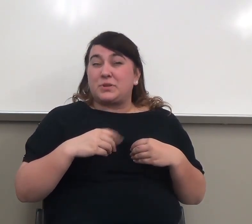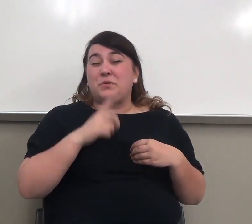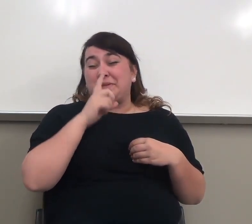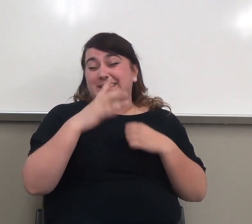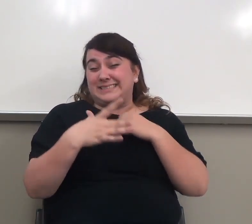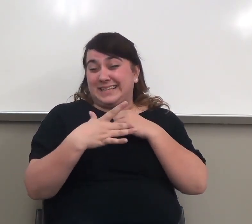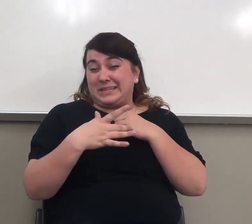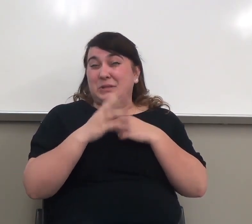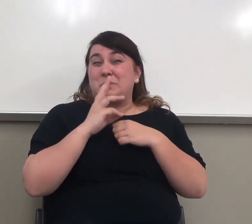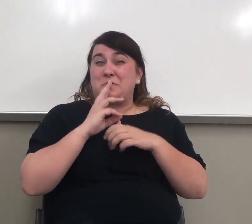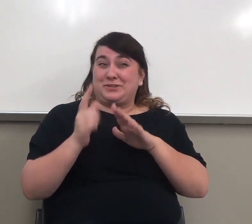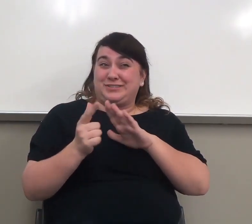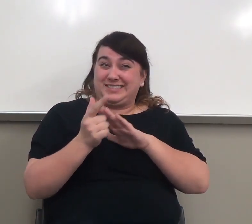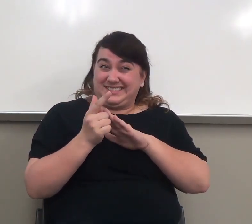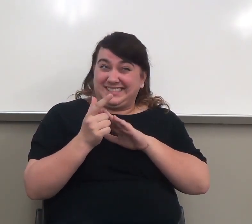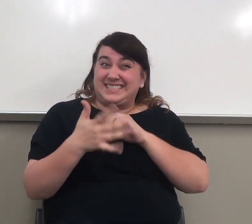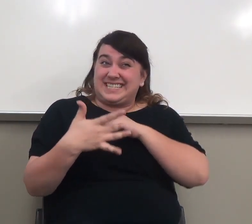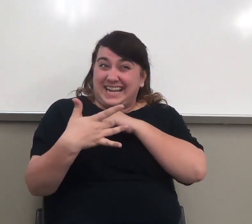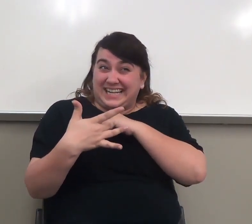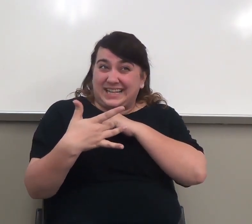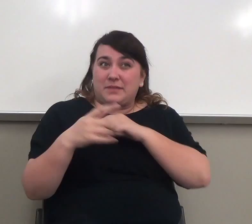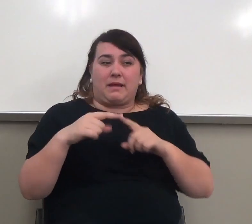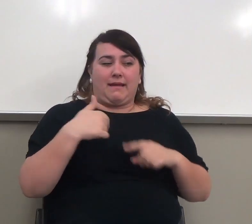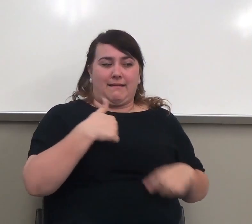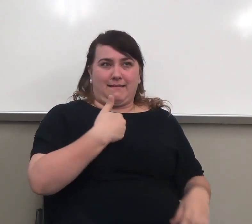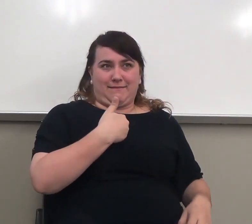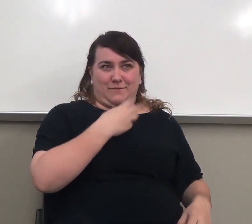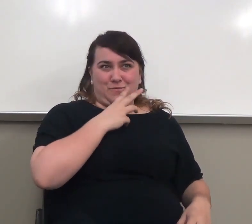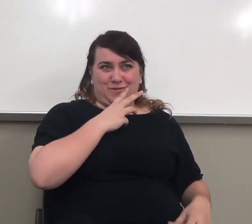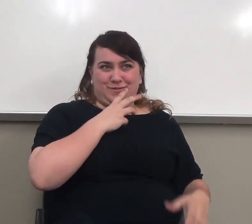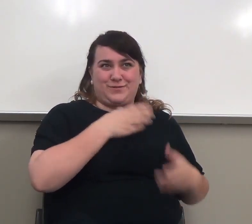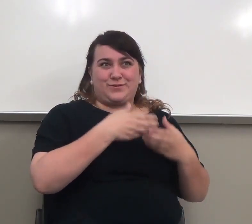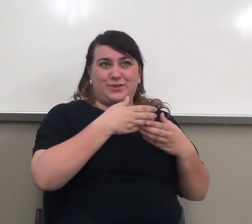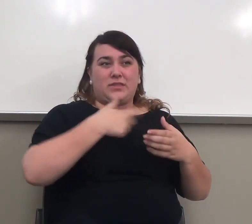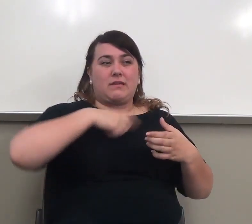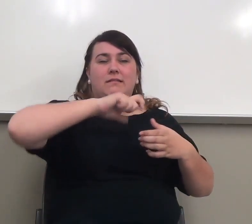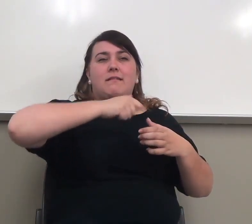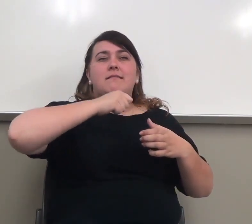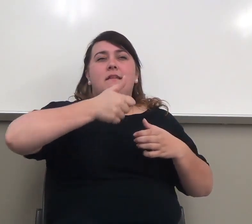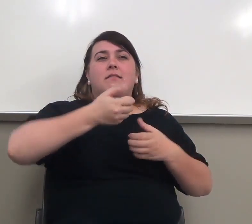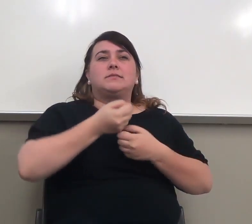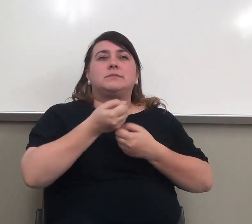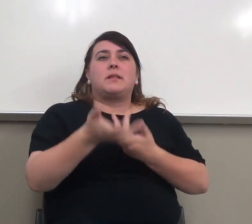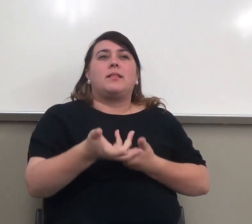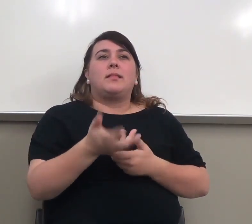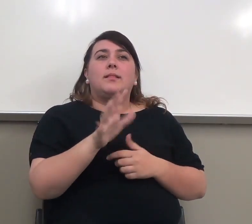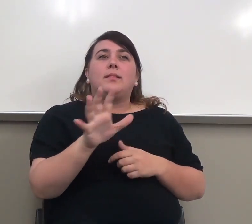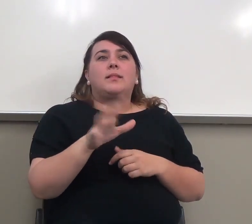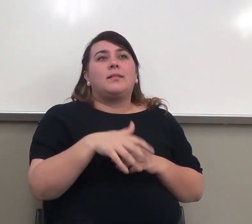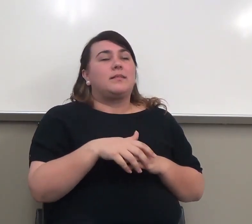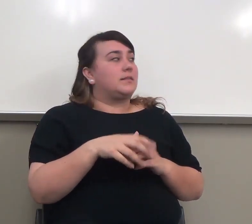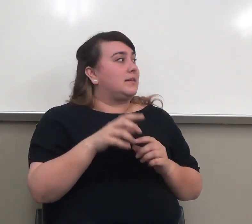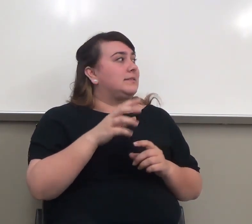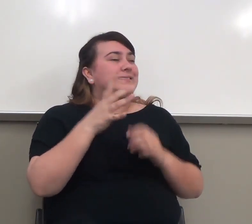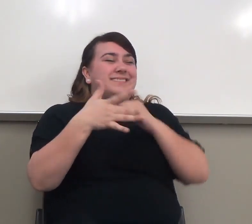to allow water, but I have one in a what's called a this is not technically a non-spillable bottle.